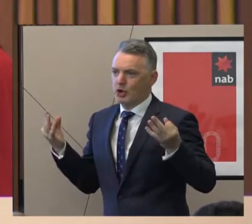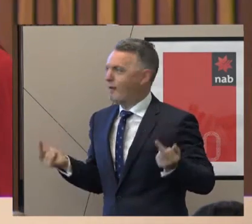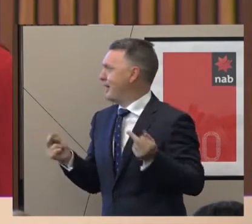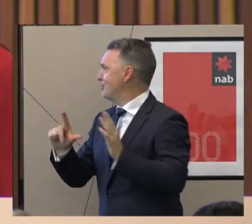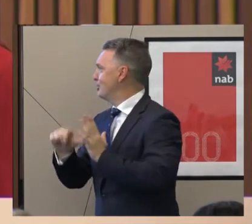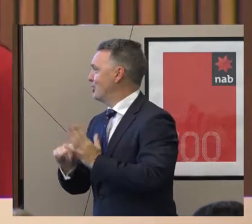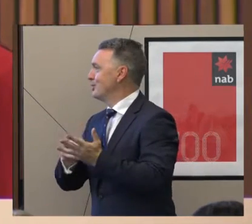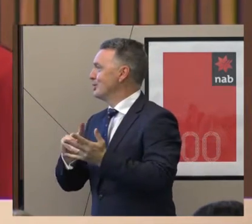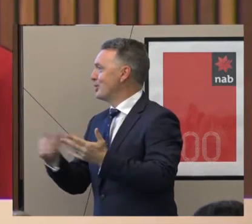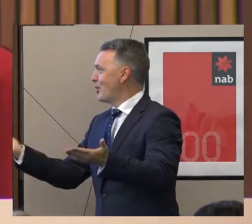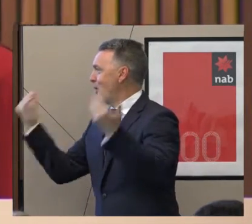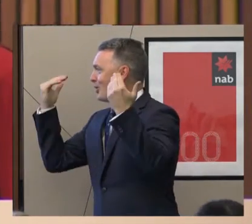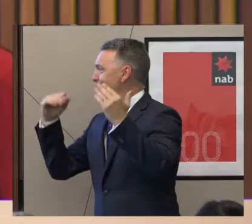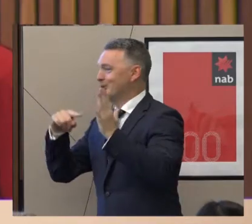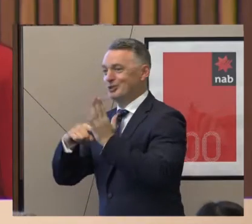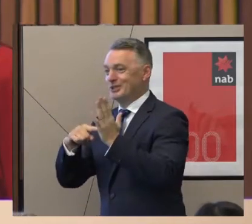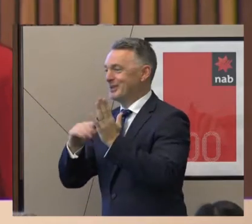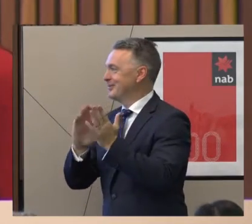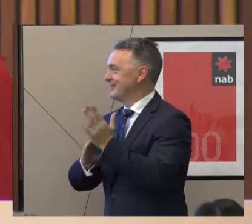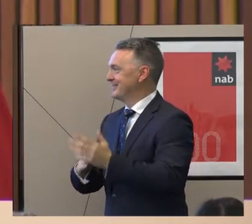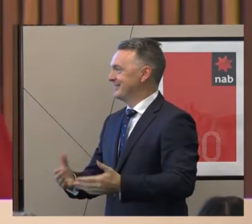to welcome Tricia Maloney.